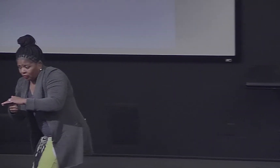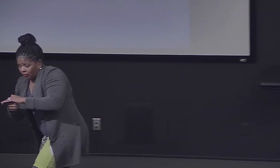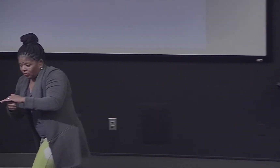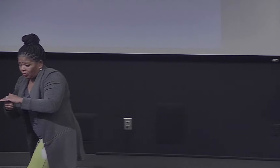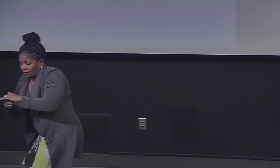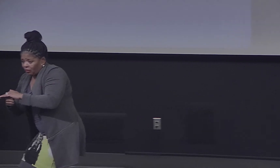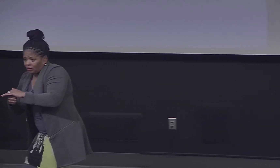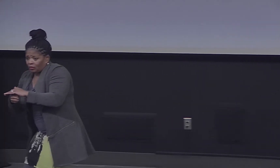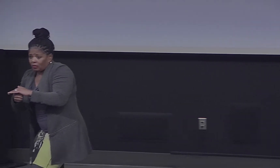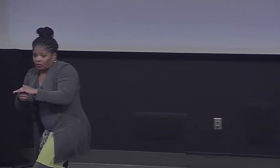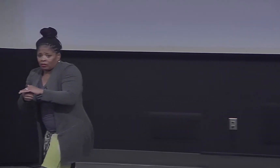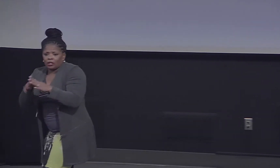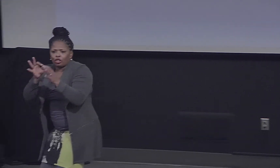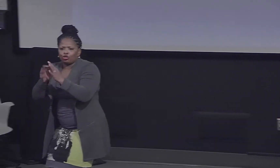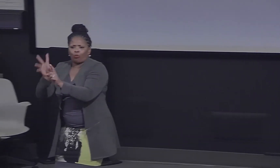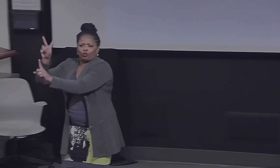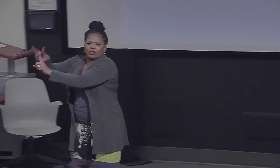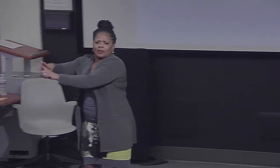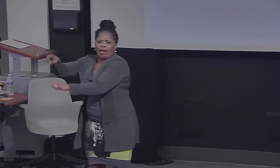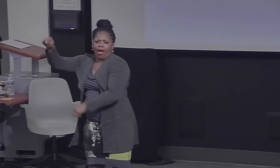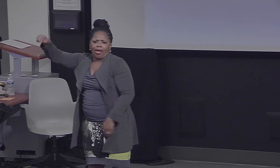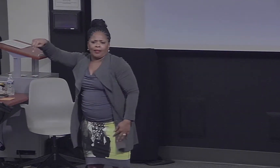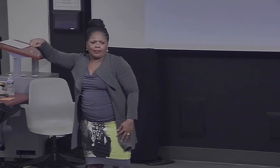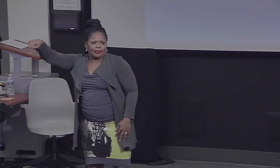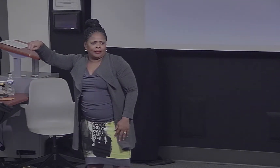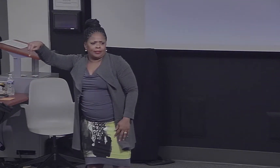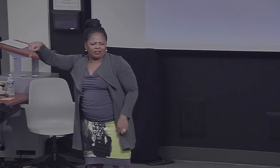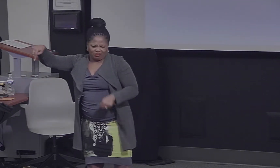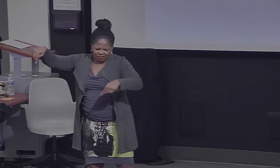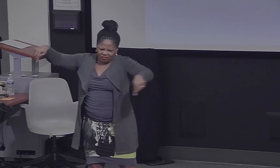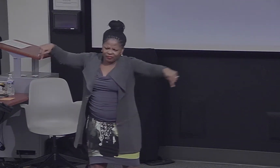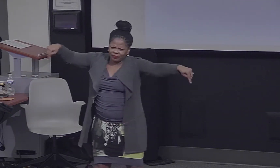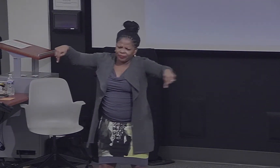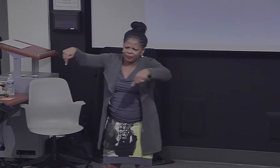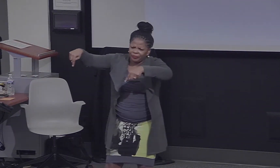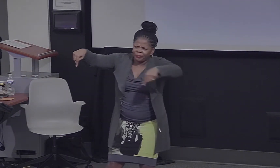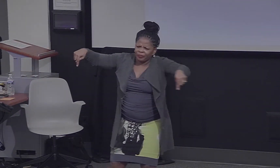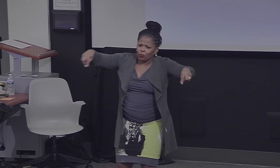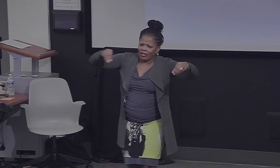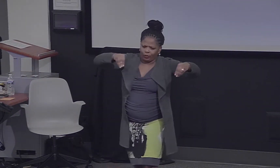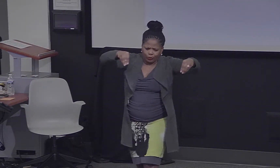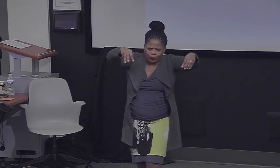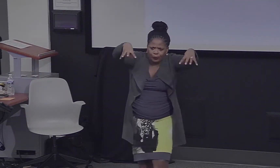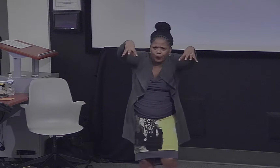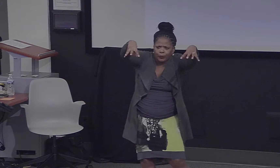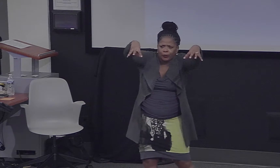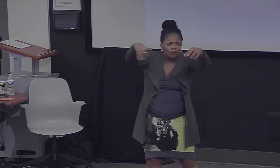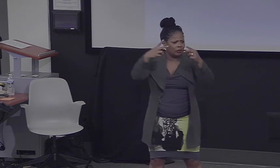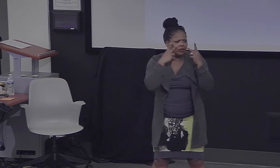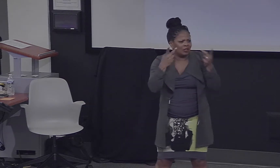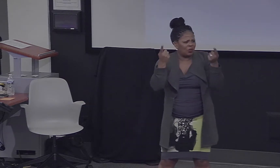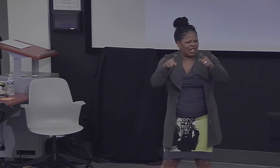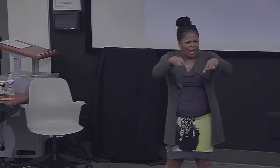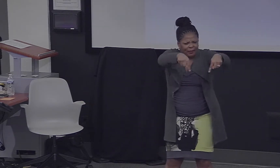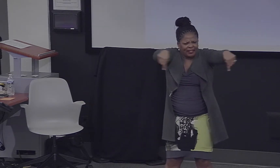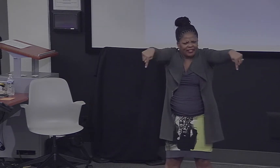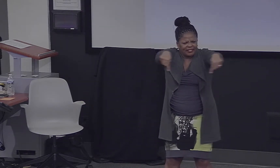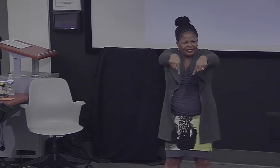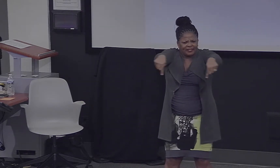So a request goes in for interpreting services, and then an interpreter is assigned to a job. But there's a lot of things that are going on. And my goal